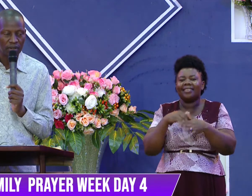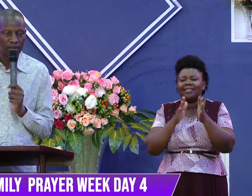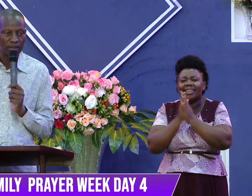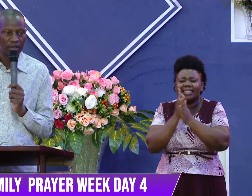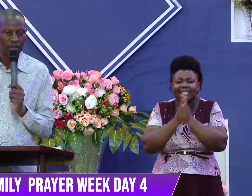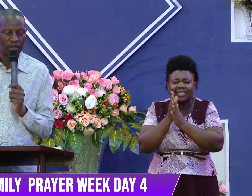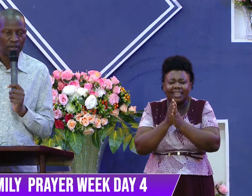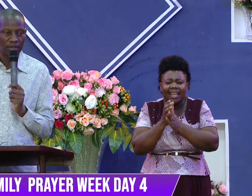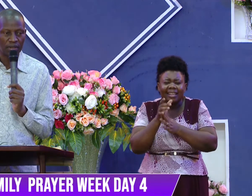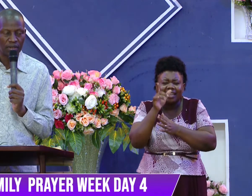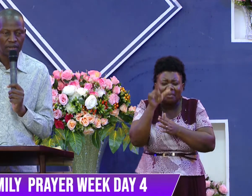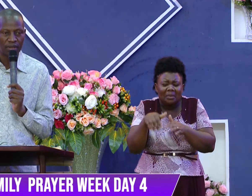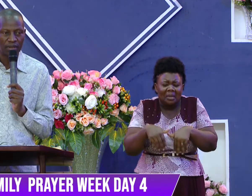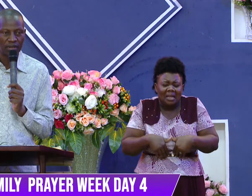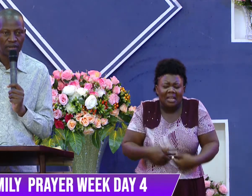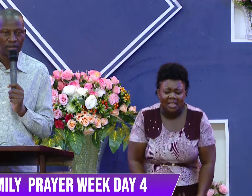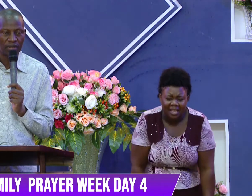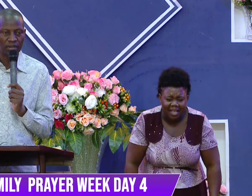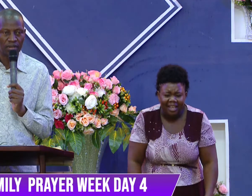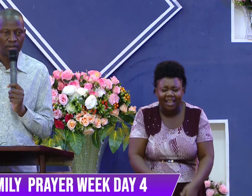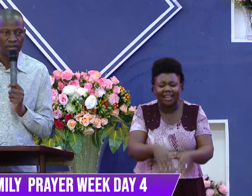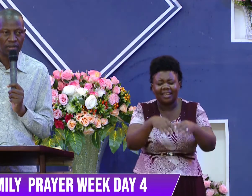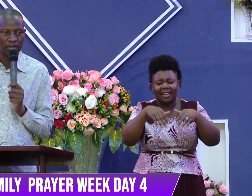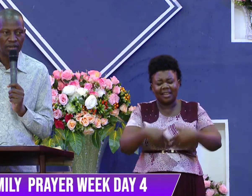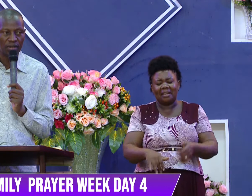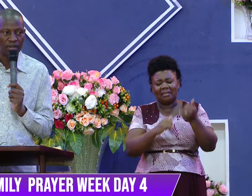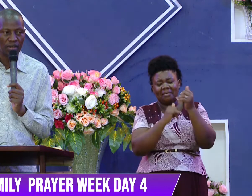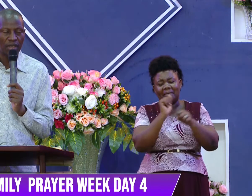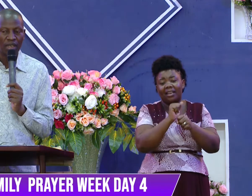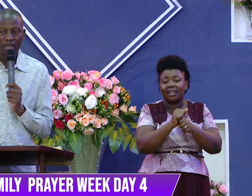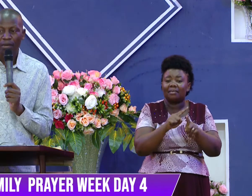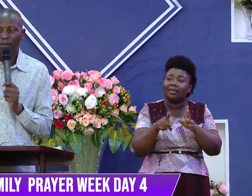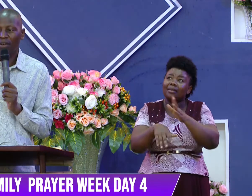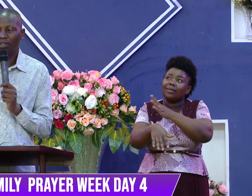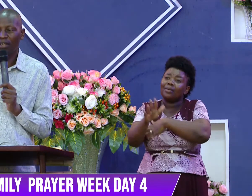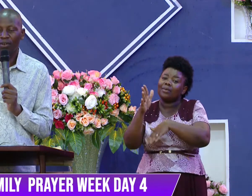I tell him that even the Lord does not want people who have retired. God wants people who are still fresh.